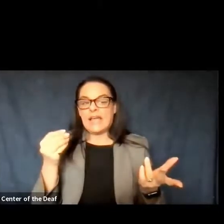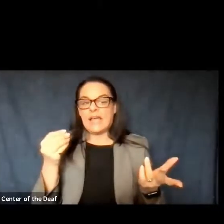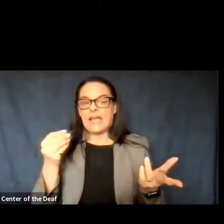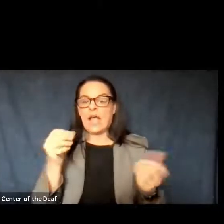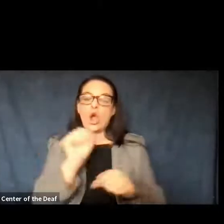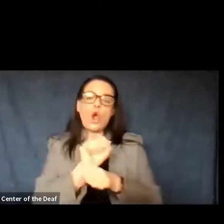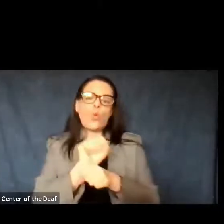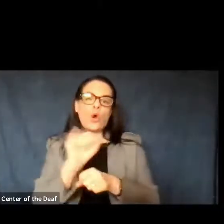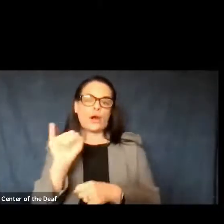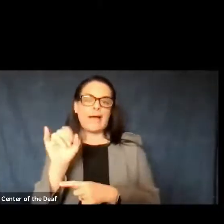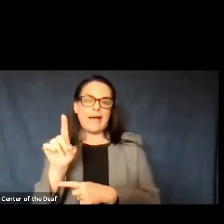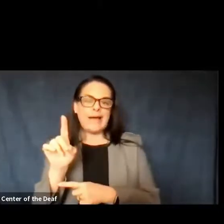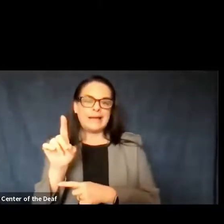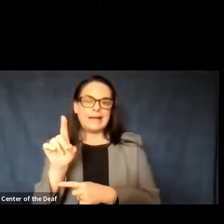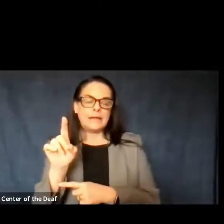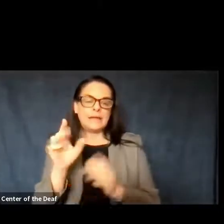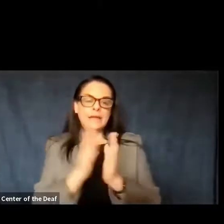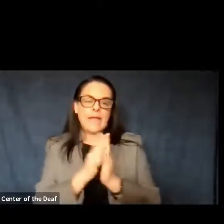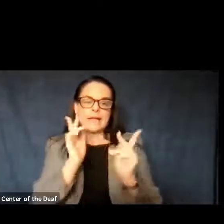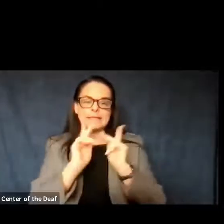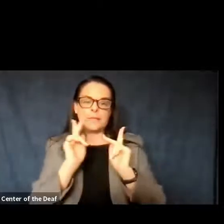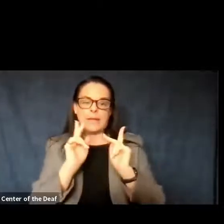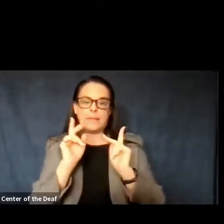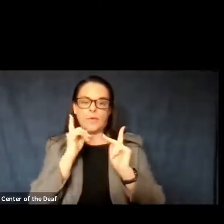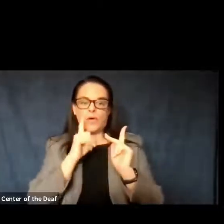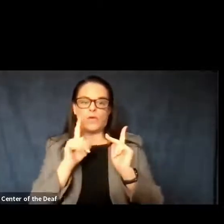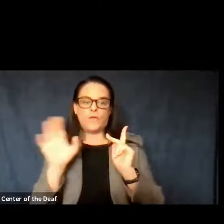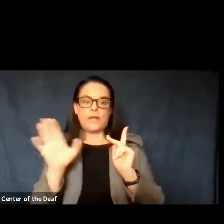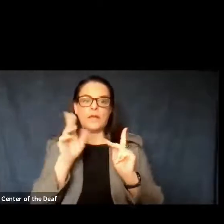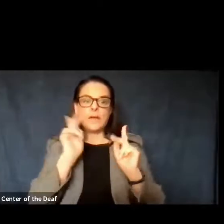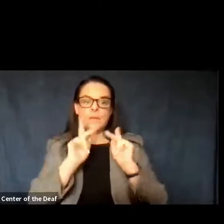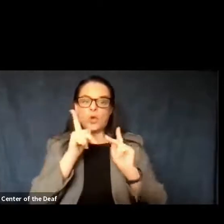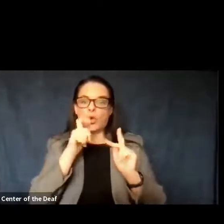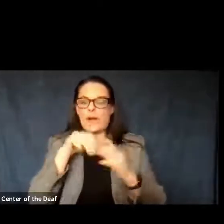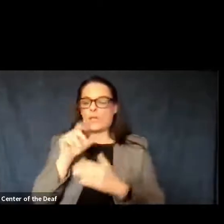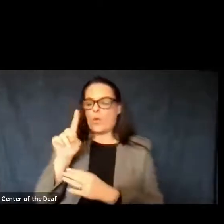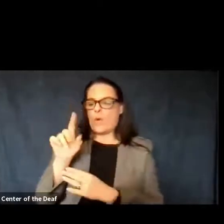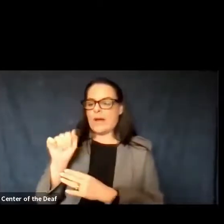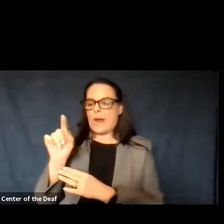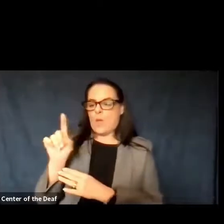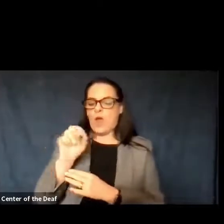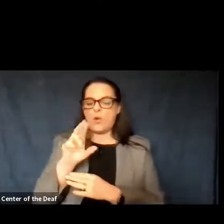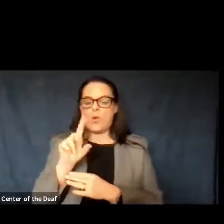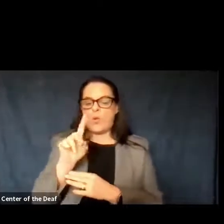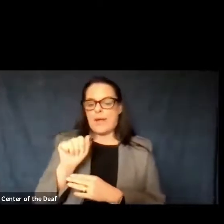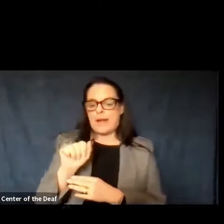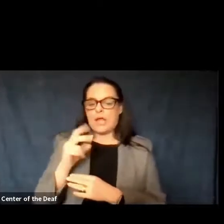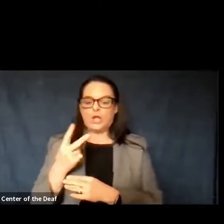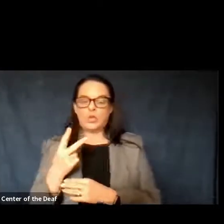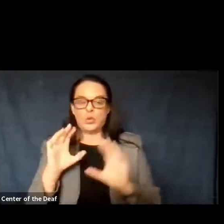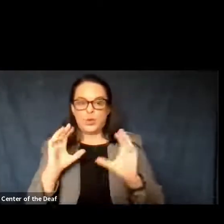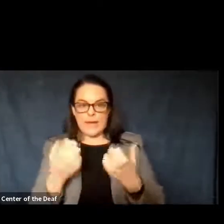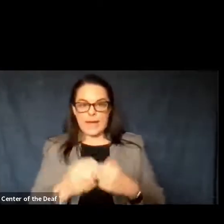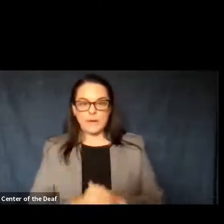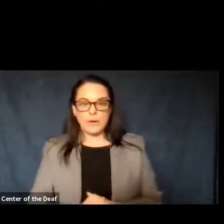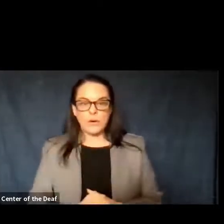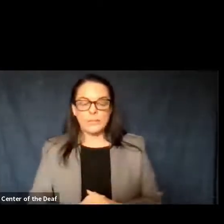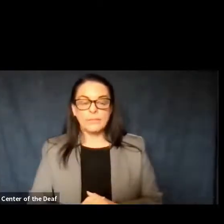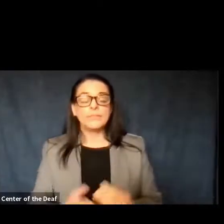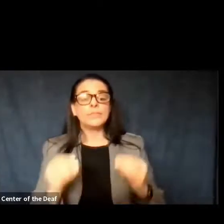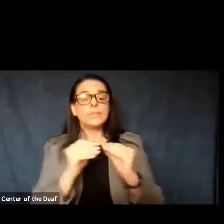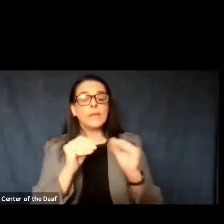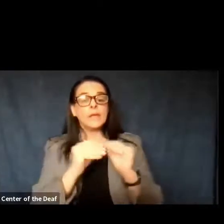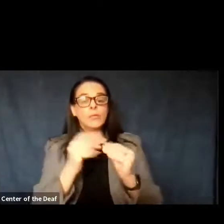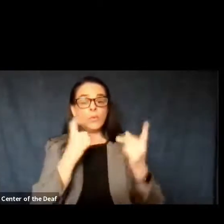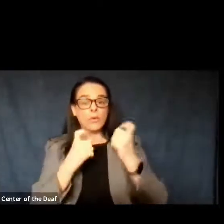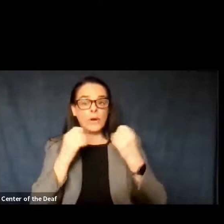work ID are what we're asking folks to come to for the ones that are in the 1A1 or 1A2 category. Any further questions, please go